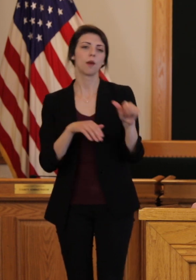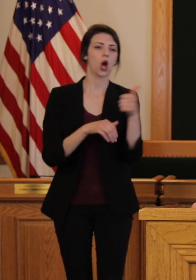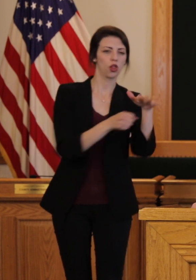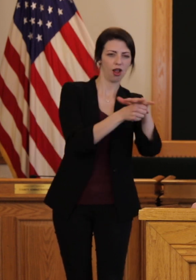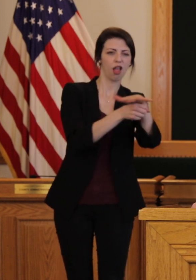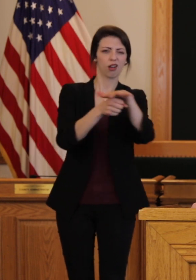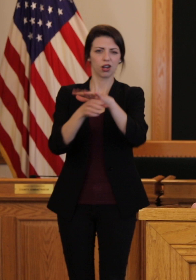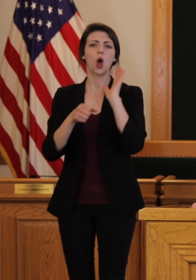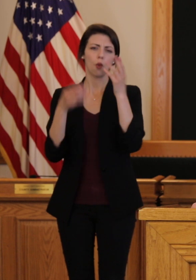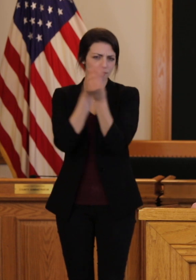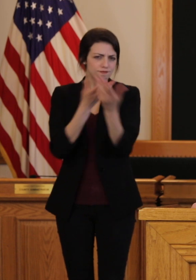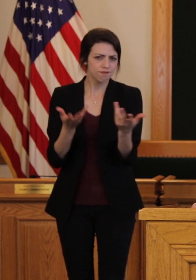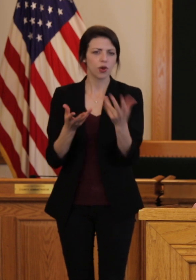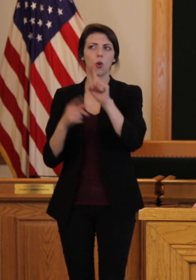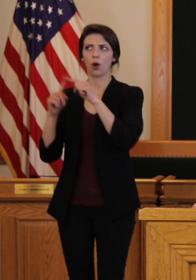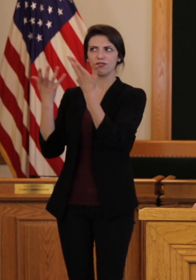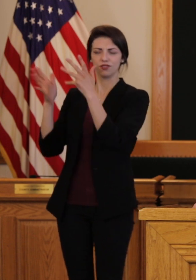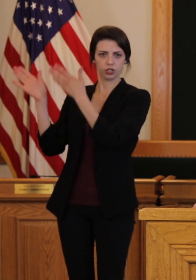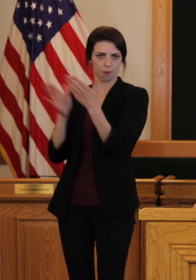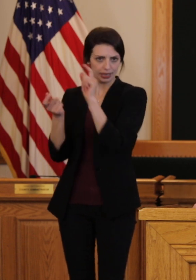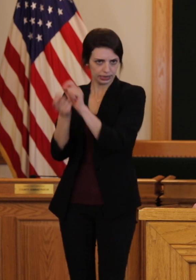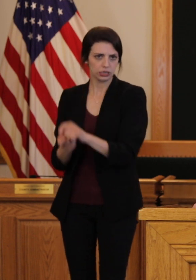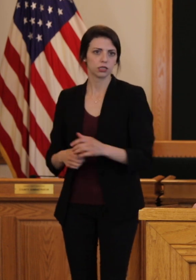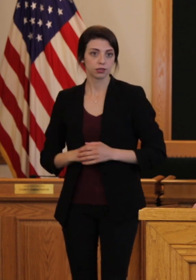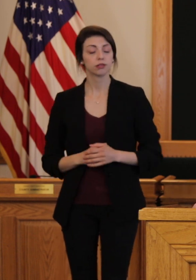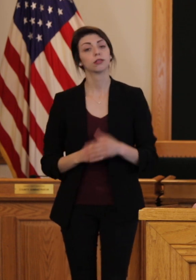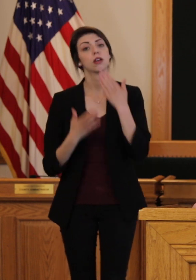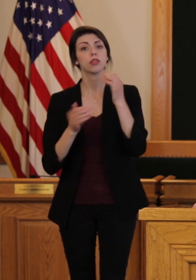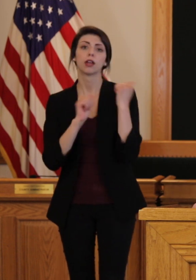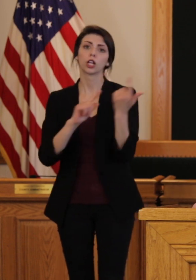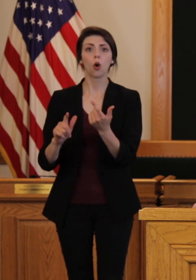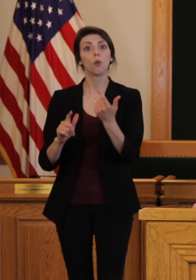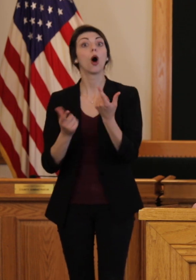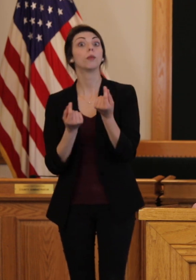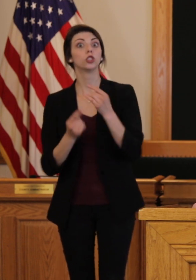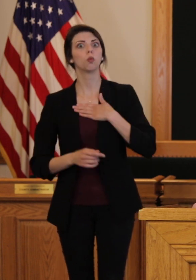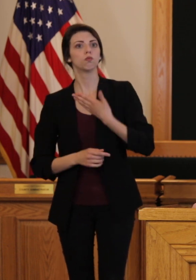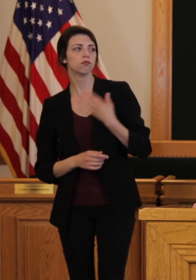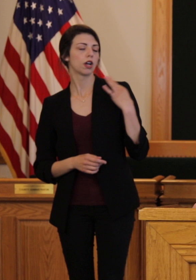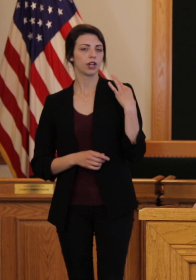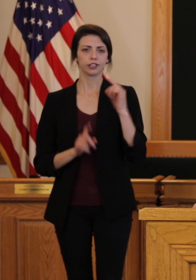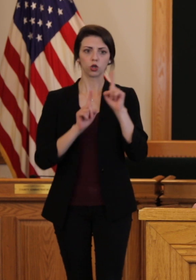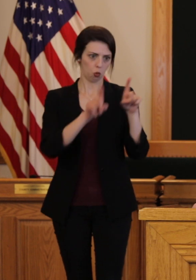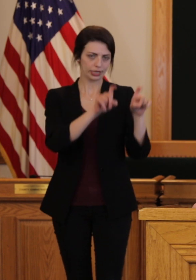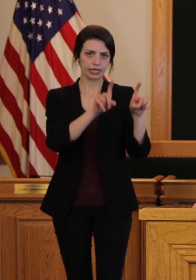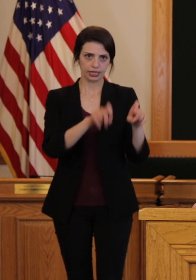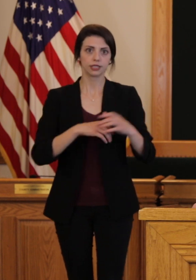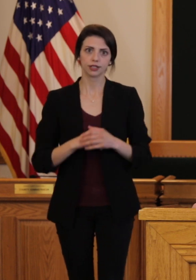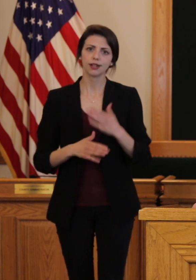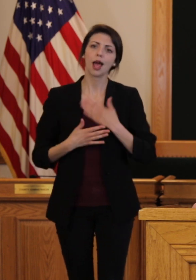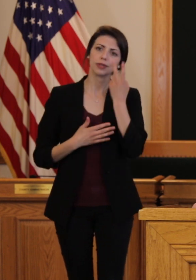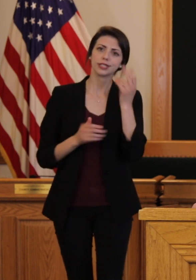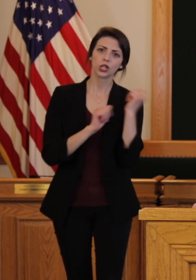as details are finalized. I want to thank everyone who has helped by getting themselves tested. I'm very happy to see that we're doing our